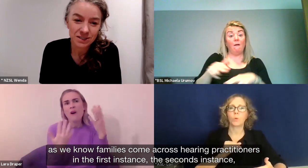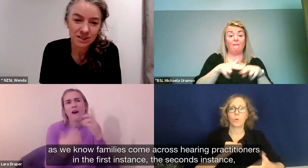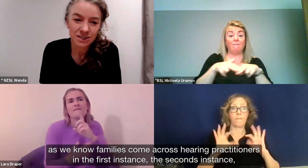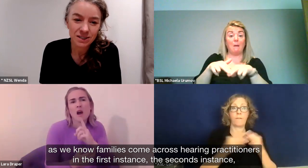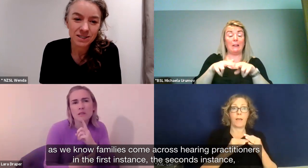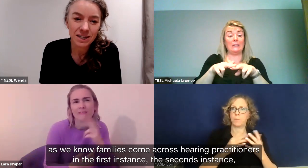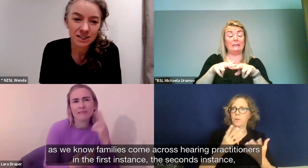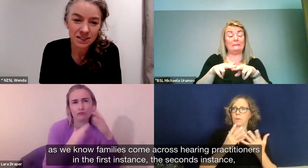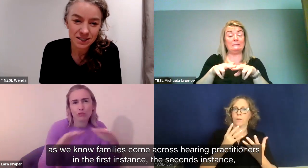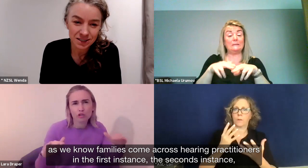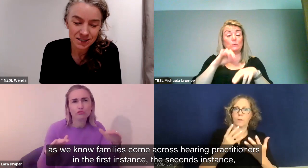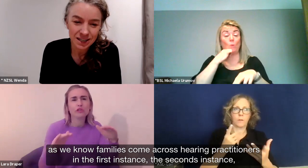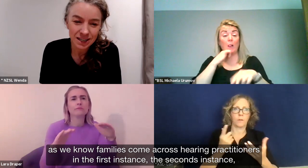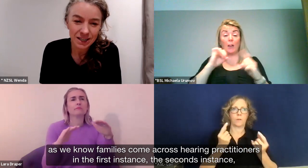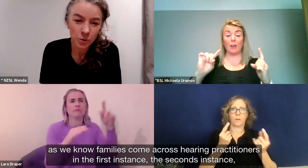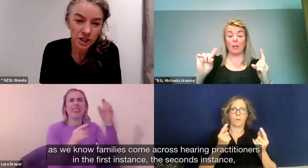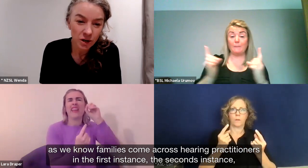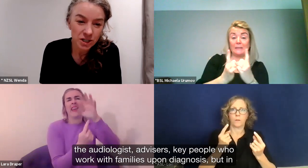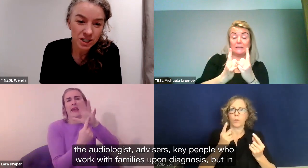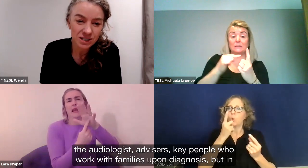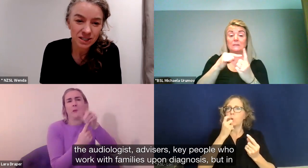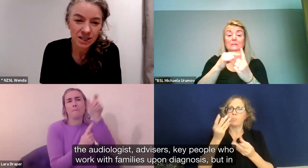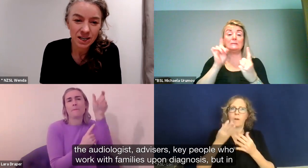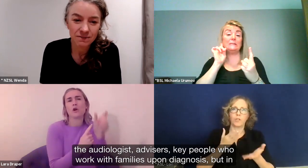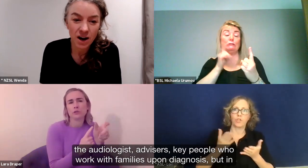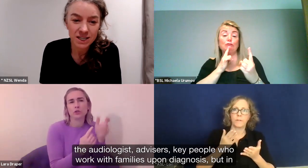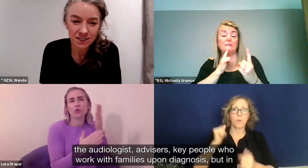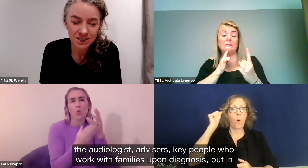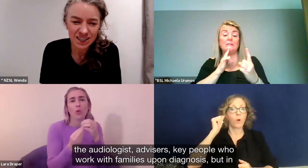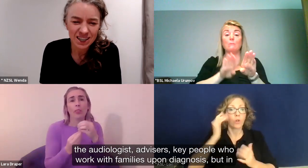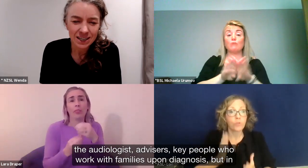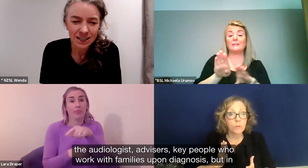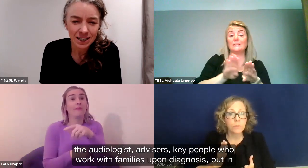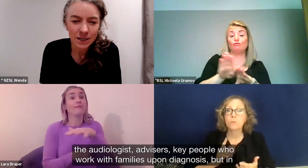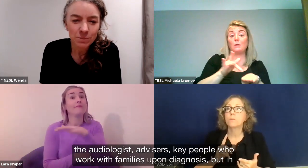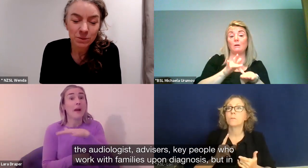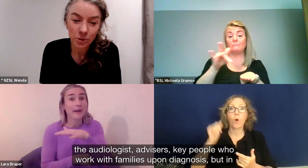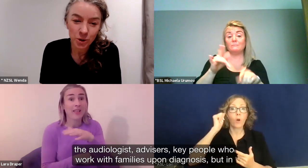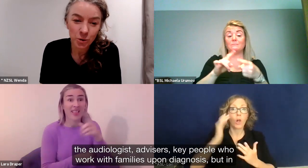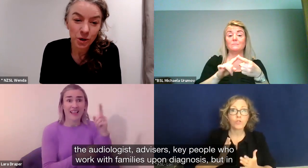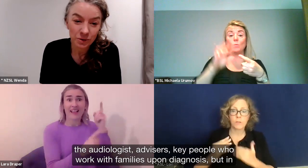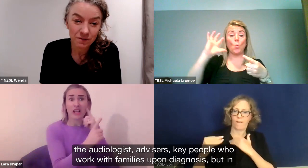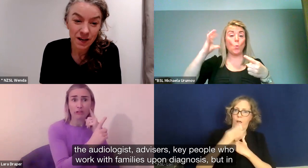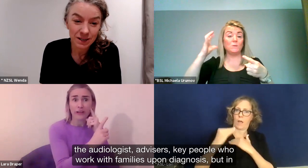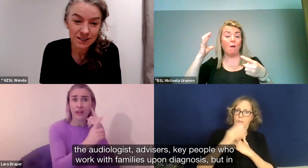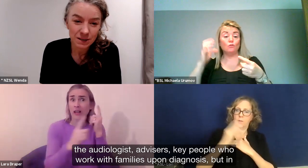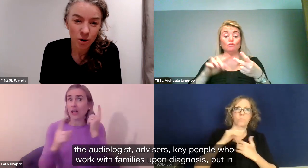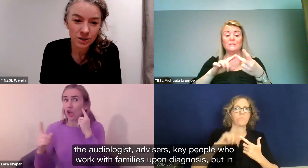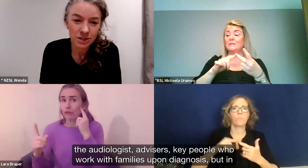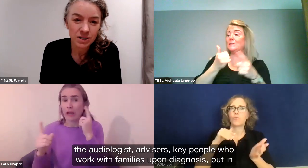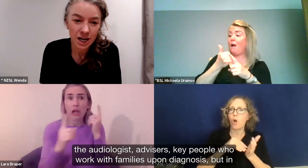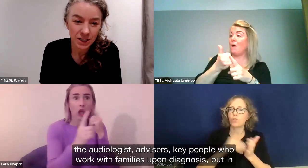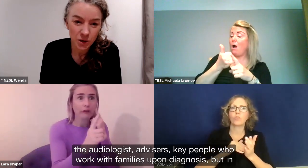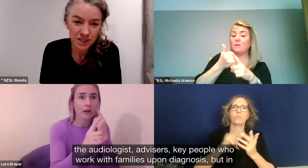instance, the second instance, the audiologist, advisors, key people who work with families